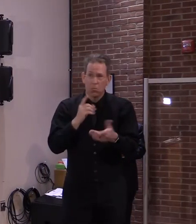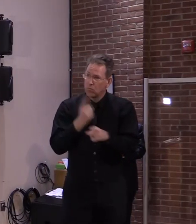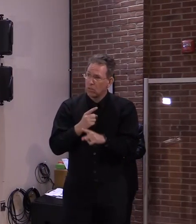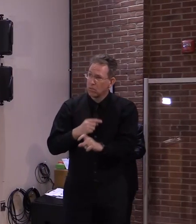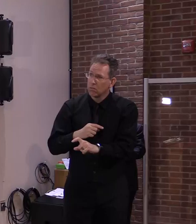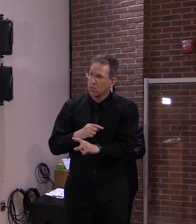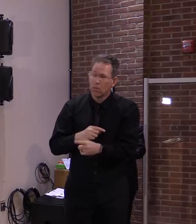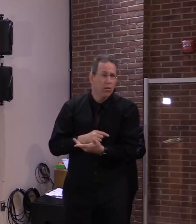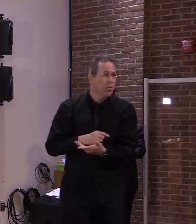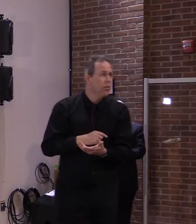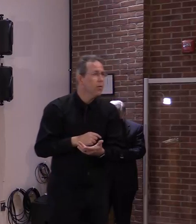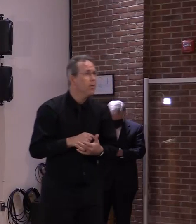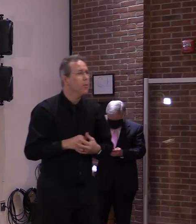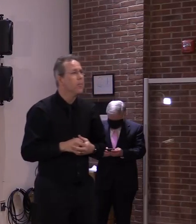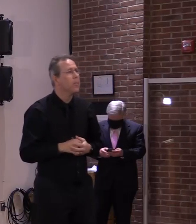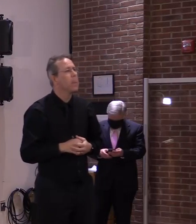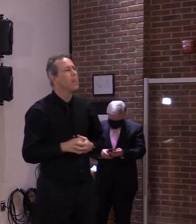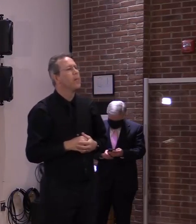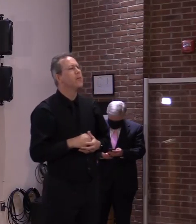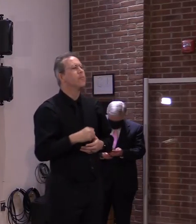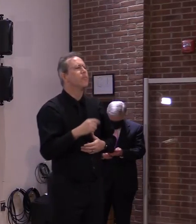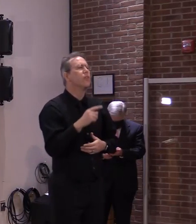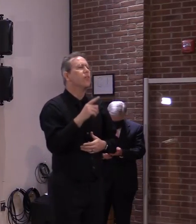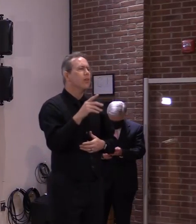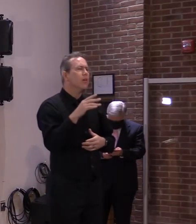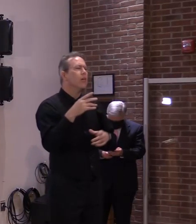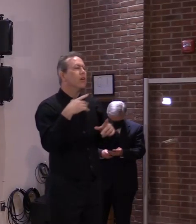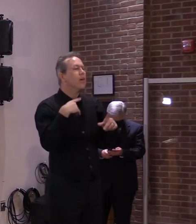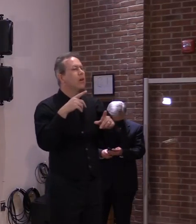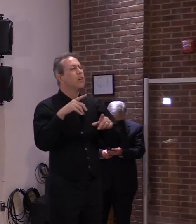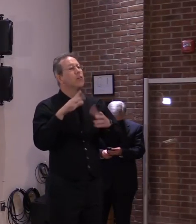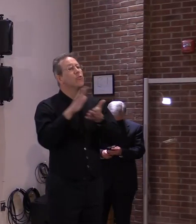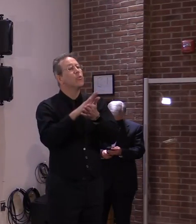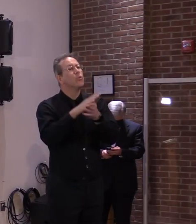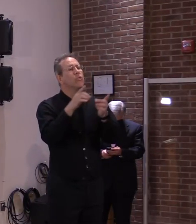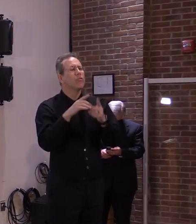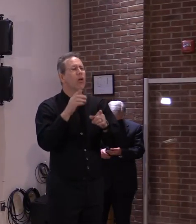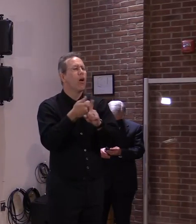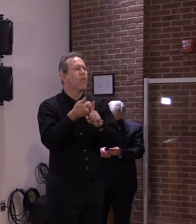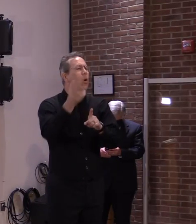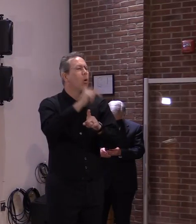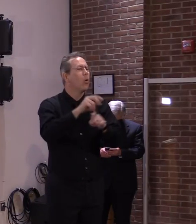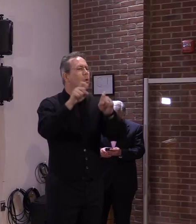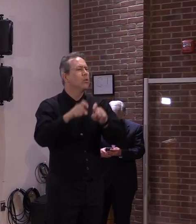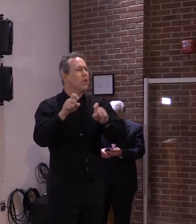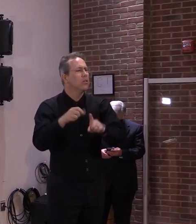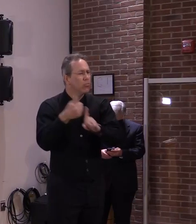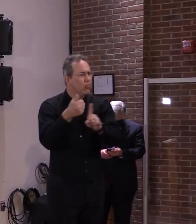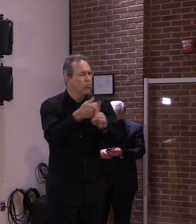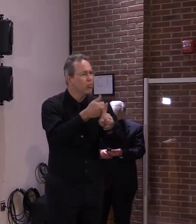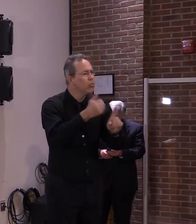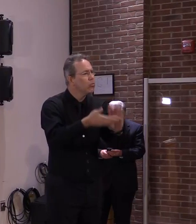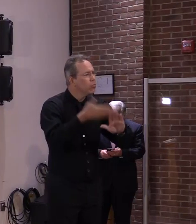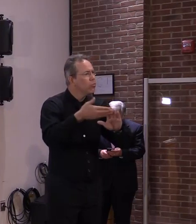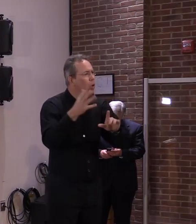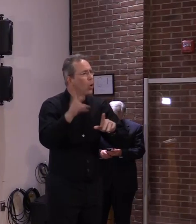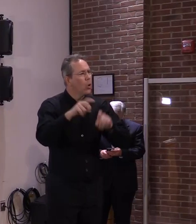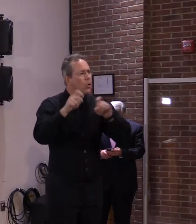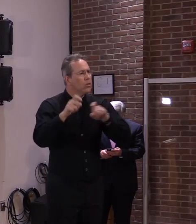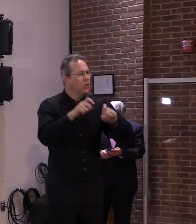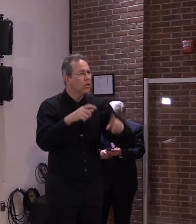they're doing surveillance on themselves is what you're saying, because they're just regularly getting tested. Yes. So we believe the